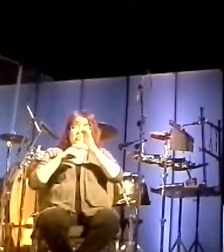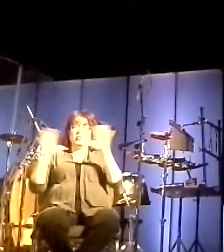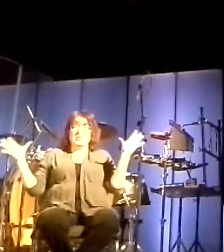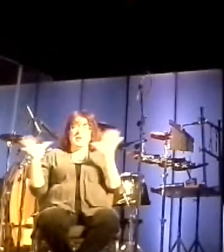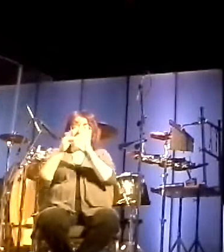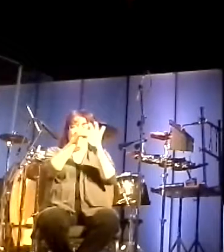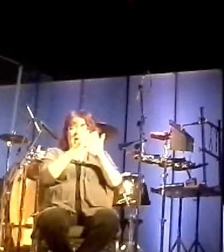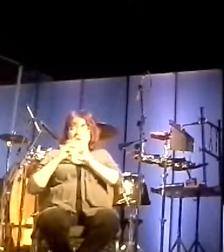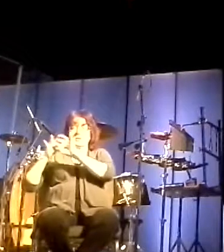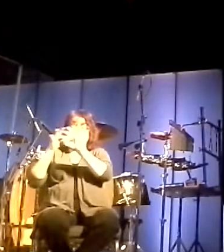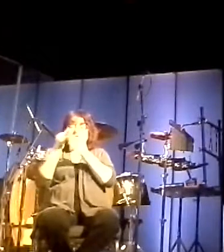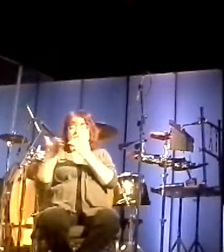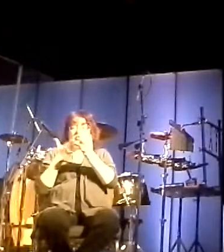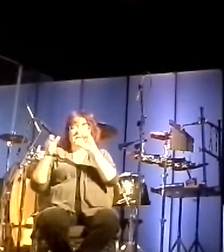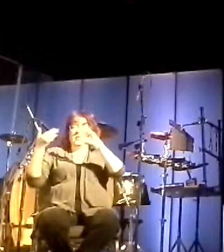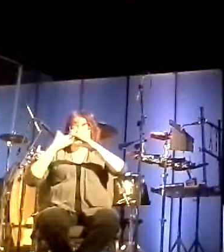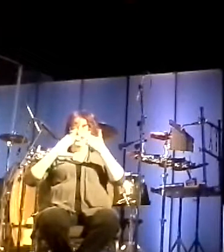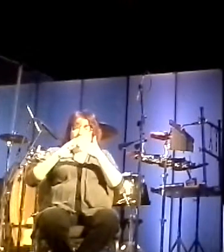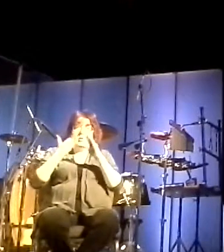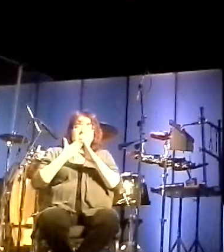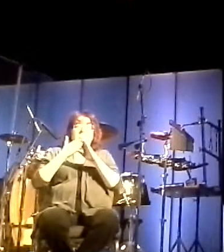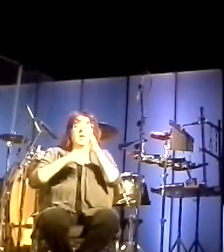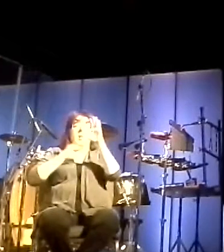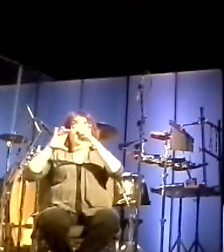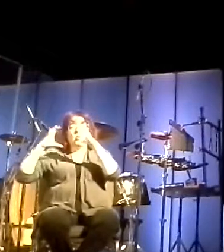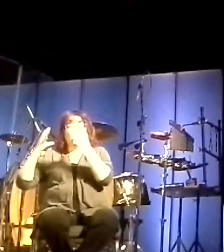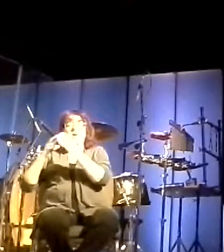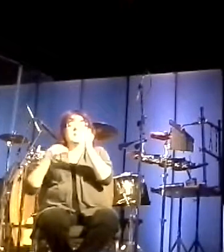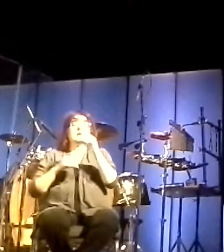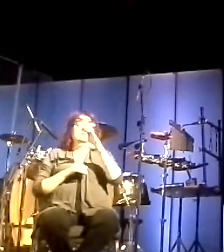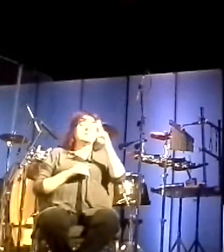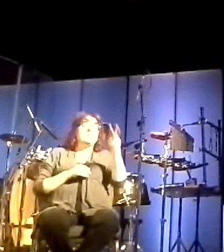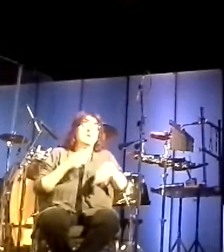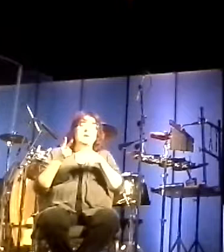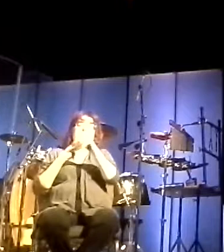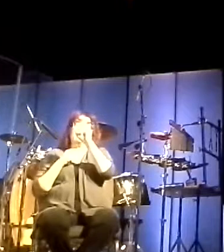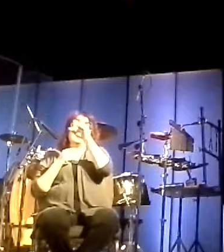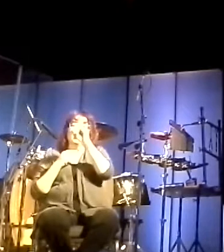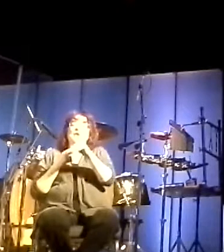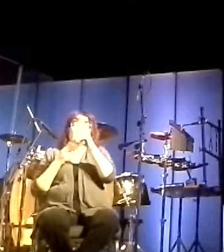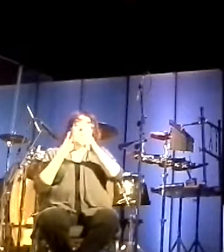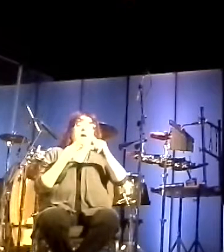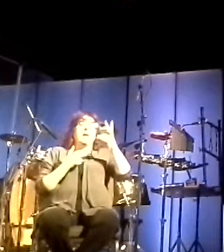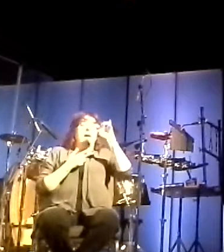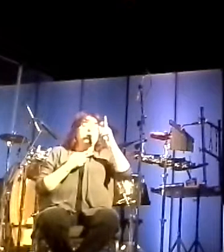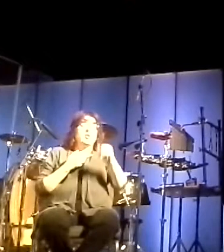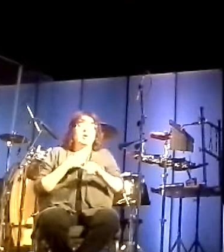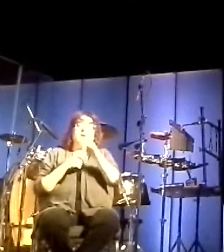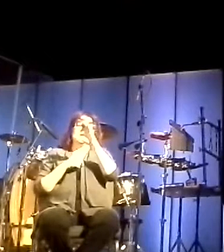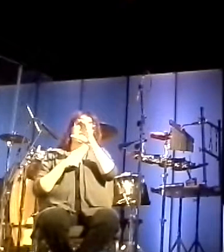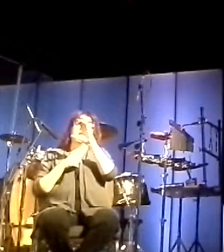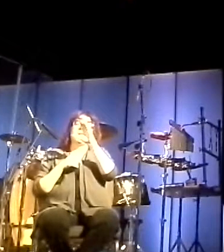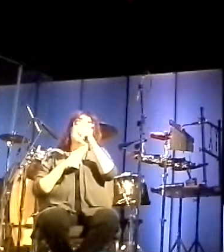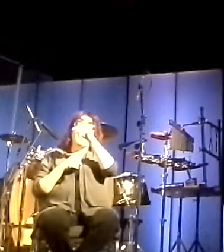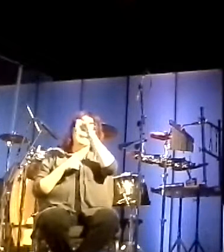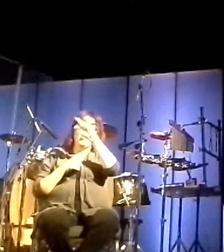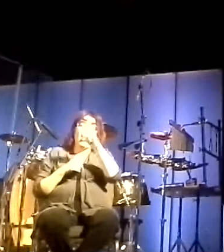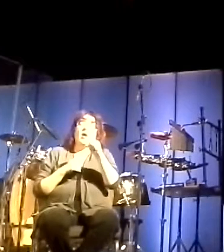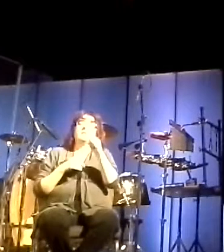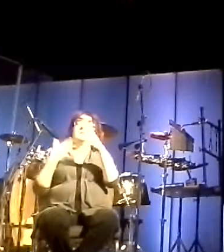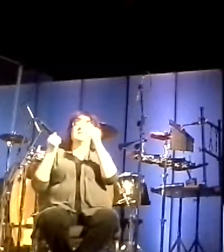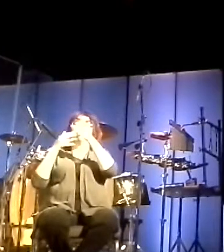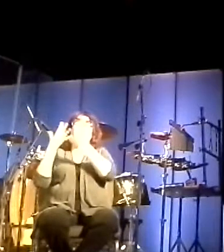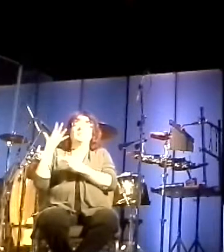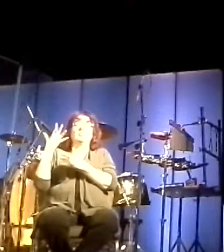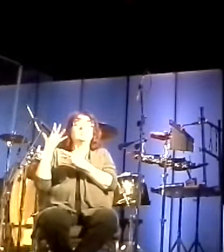are connected with us, serving in our community and around the world. Churches like CCV and Vineyard and Calvary and Christ Community and Palm Croft Baptist, just to name